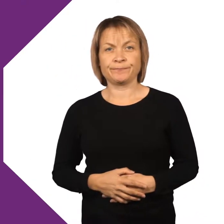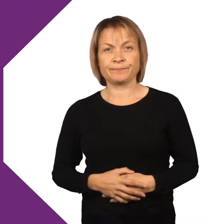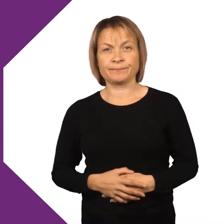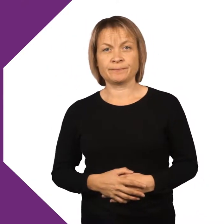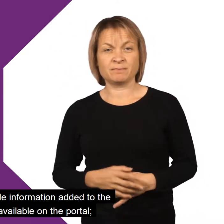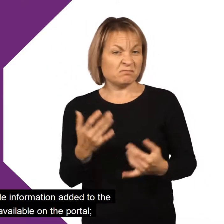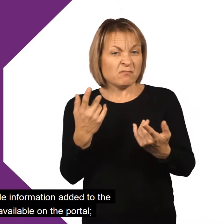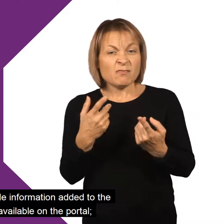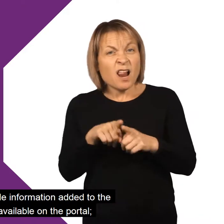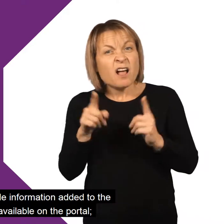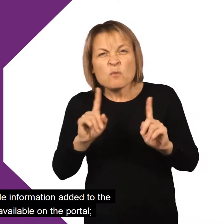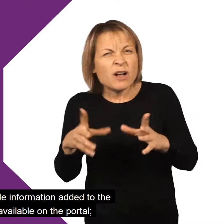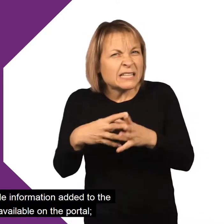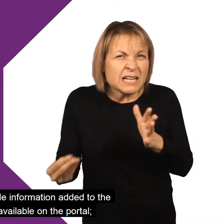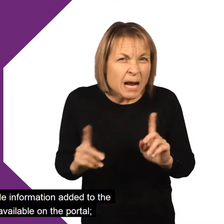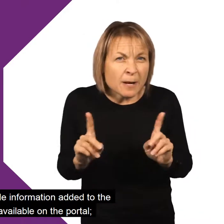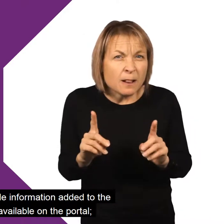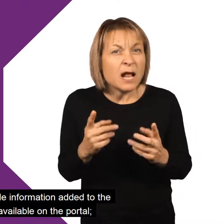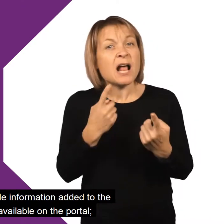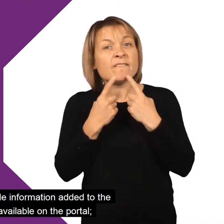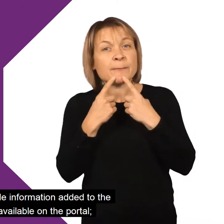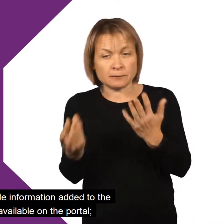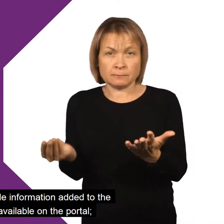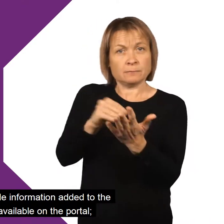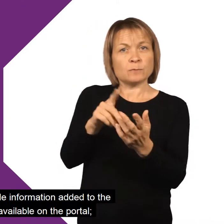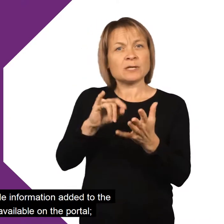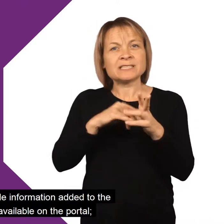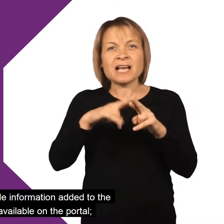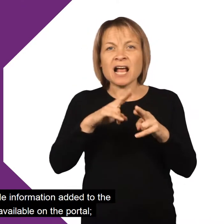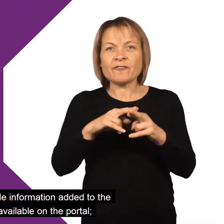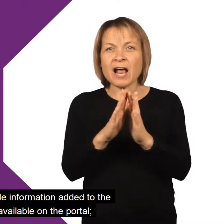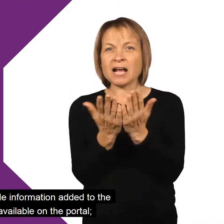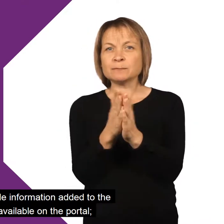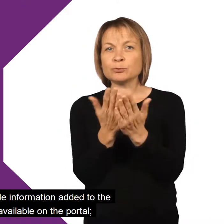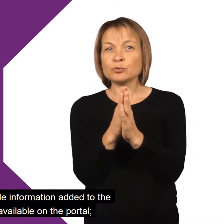This might include information added to the staff handbook available on the portal